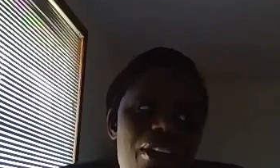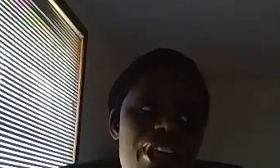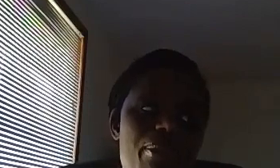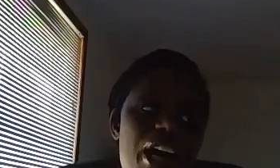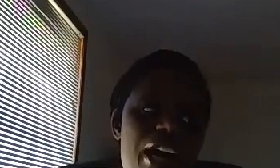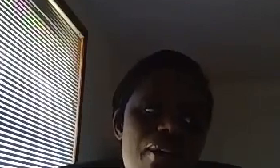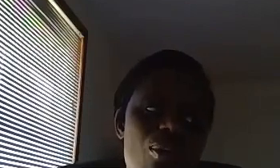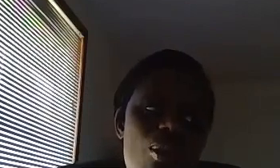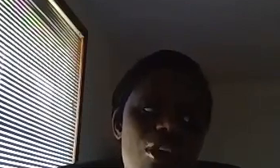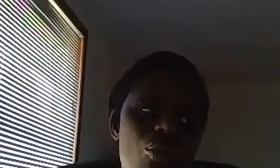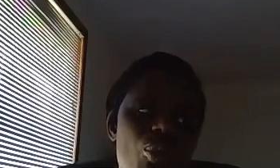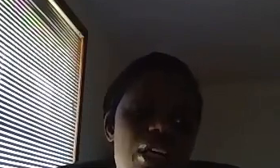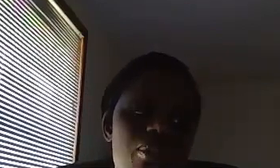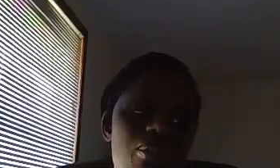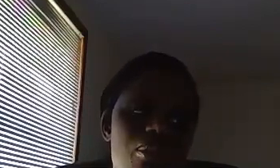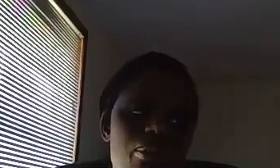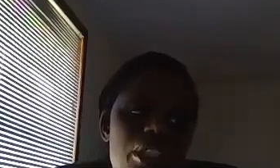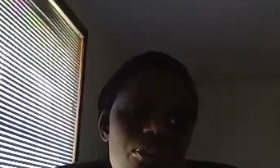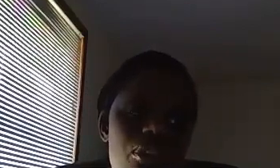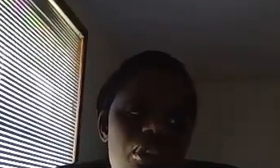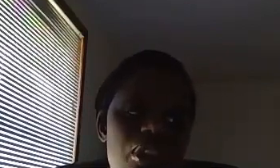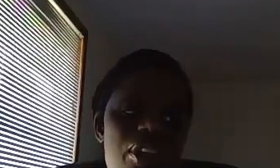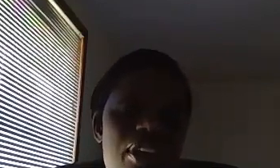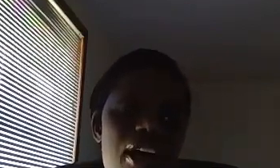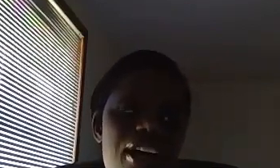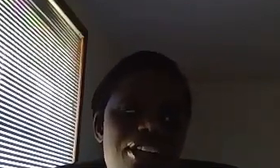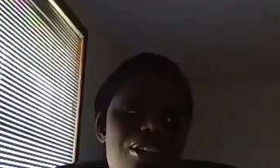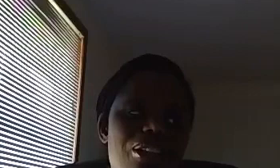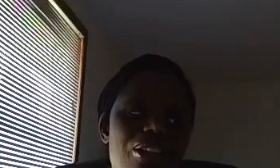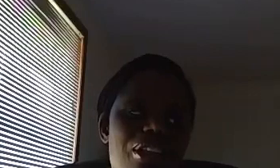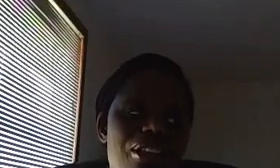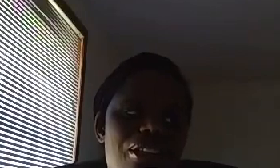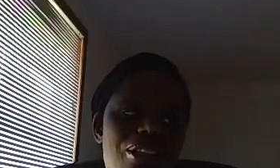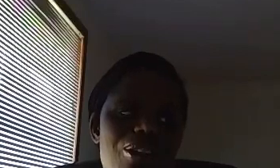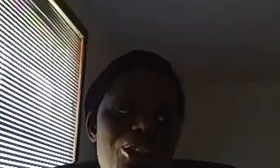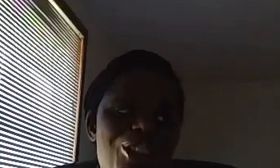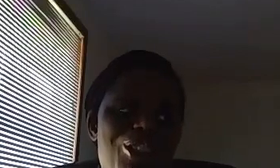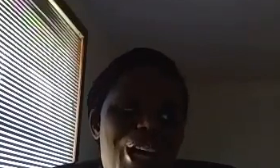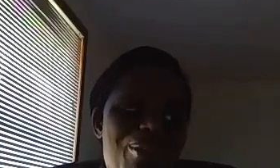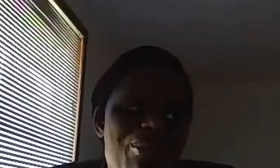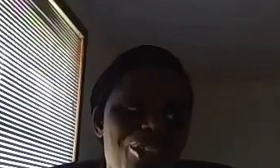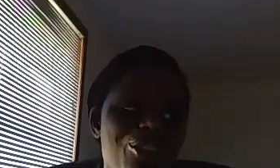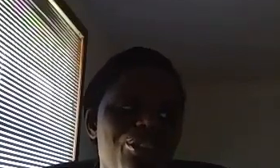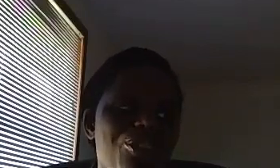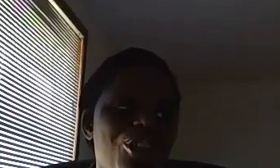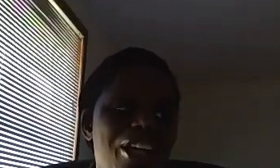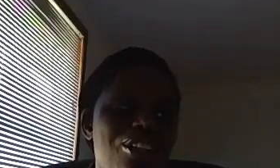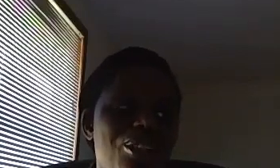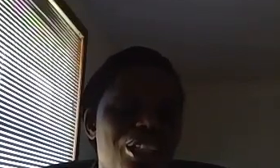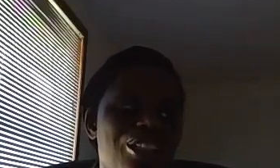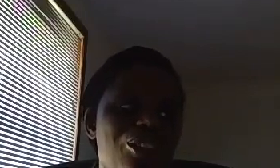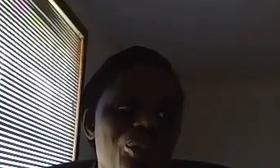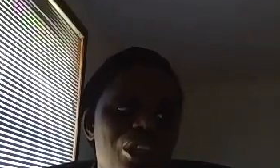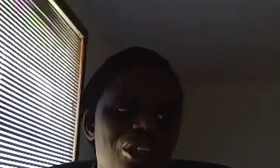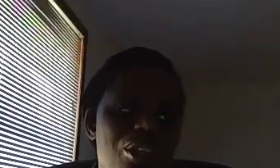I want them have one-on-one mentor. I can also have a mentor for